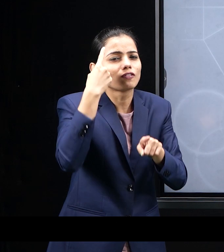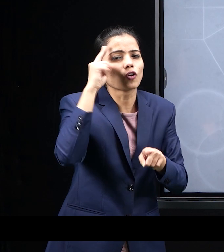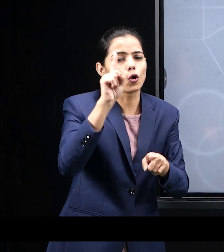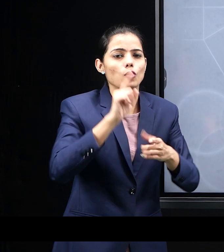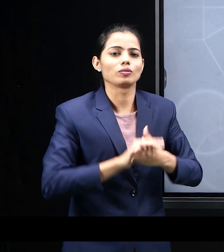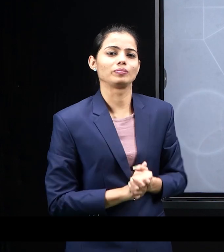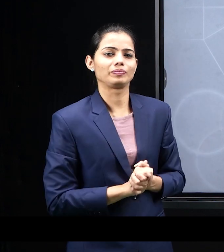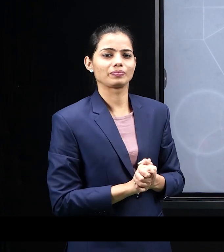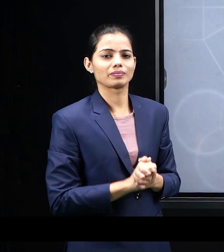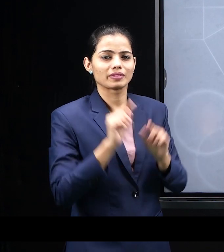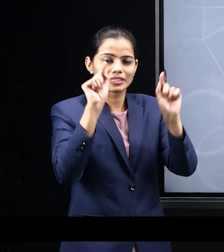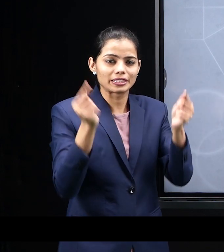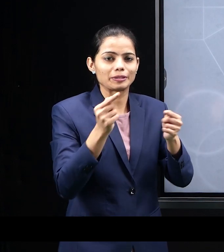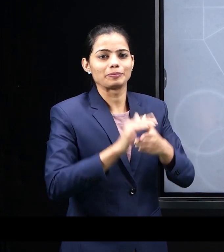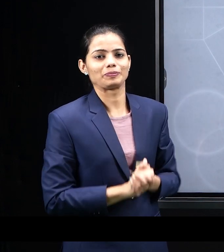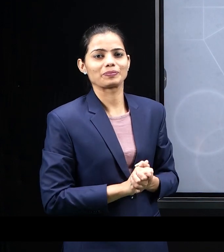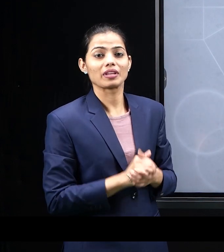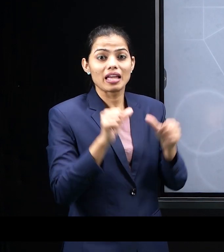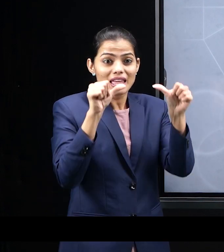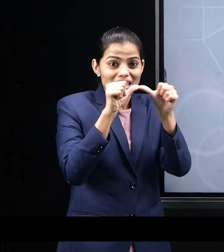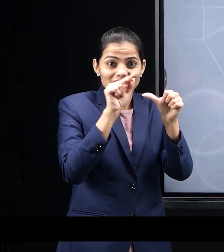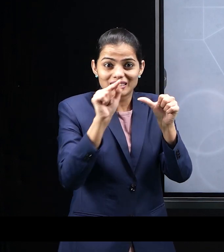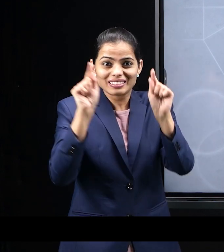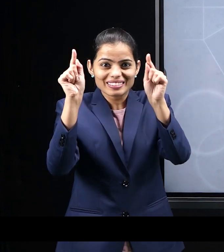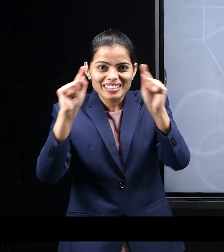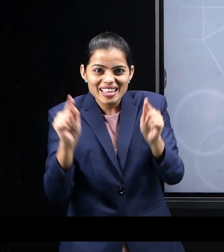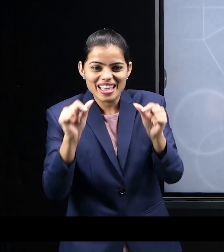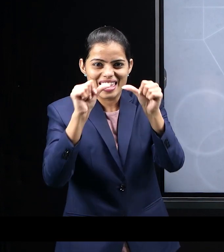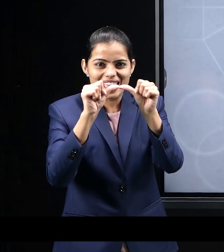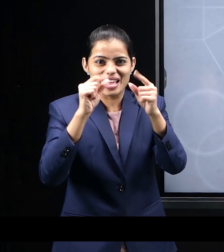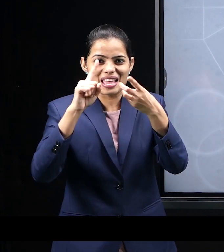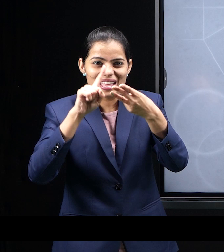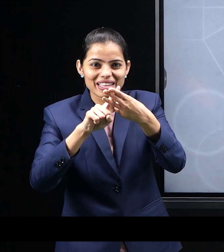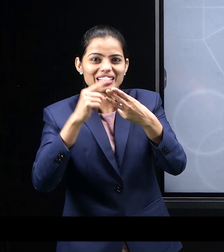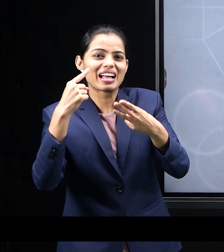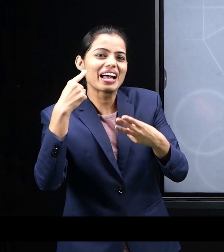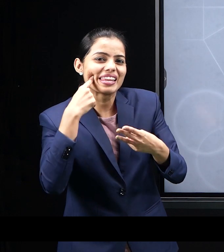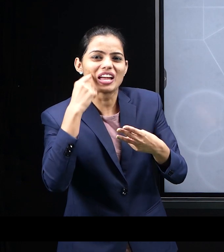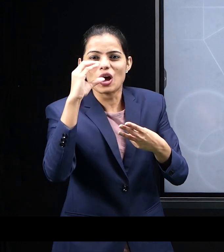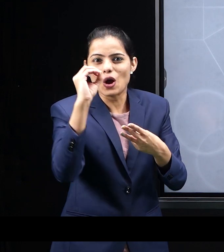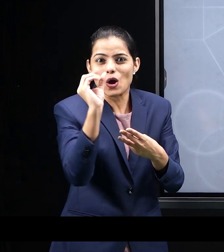For example, A is equal to A, E, I, O, U.